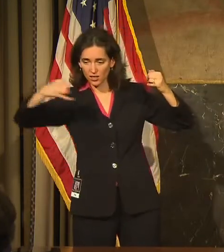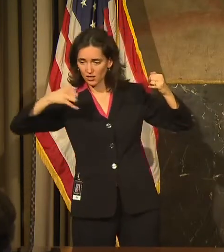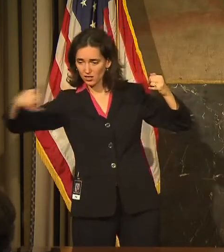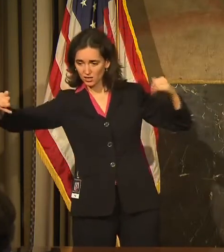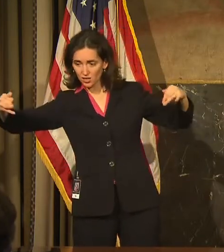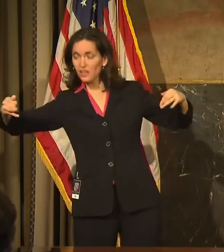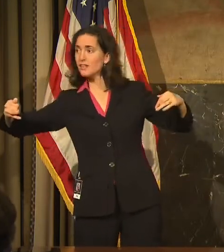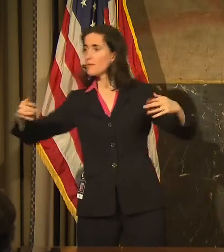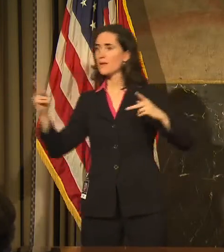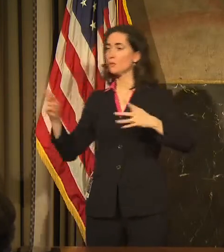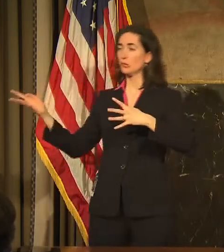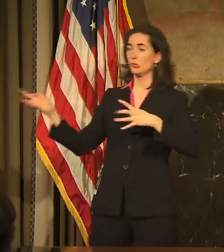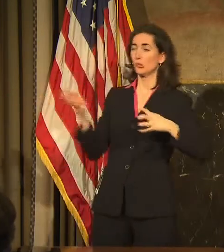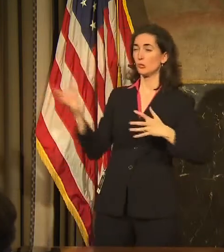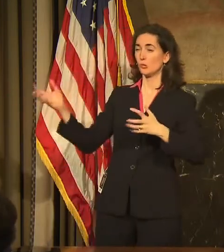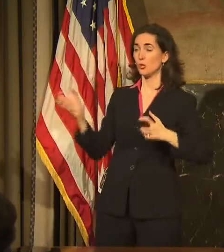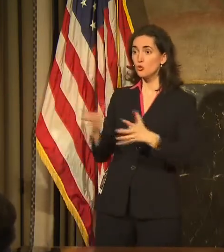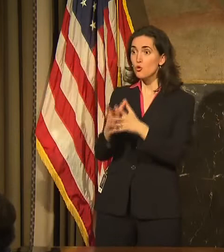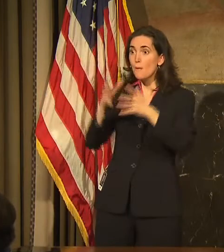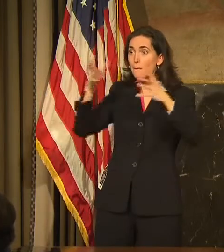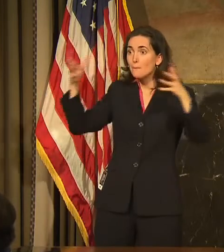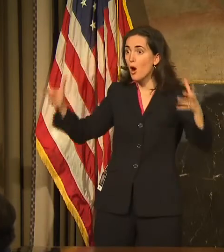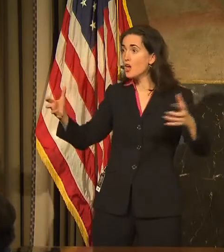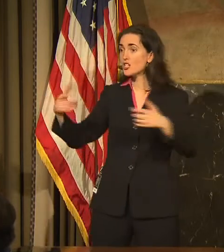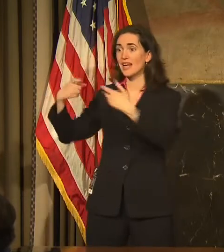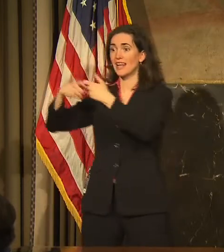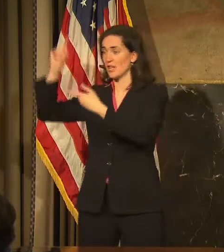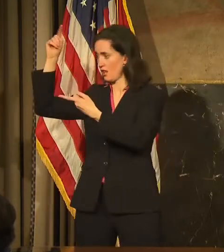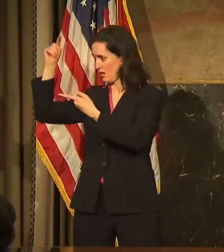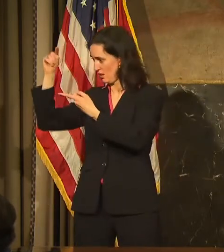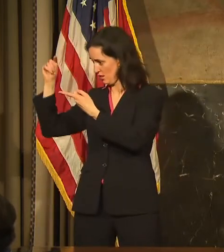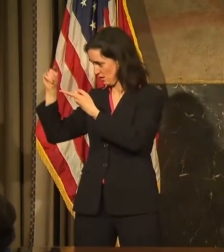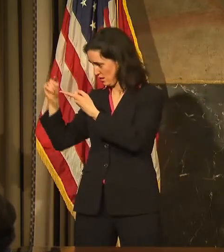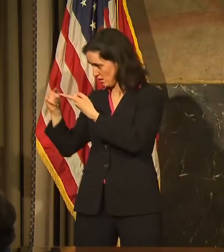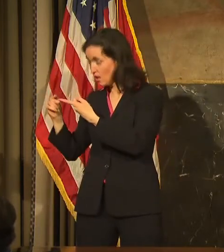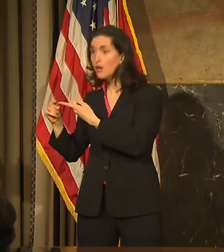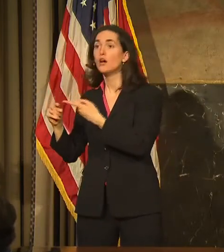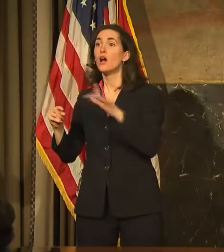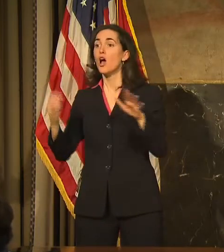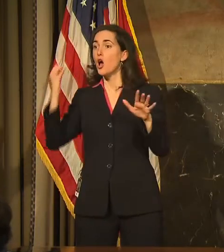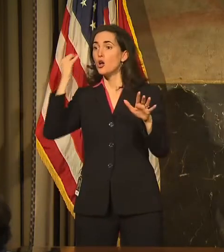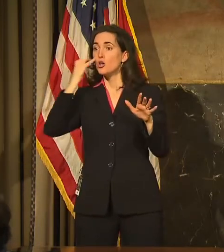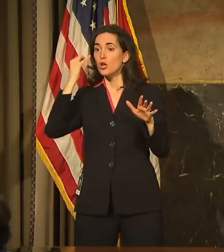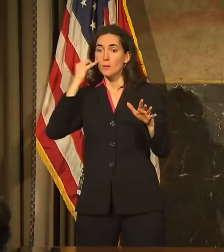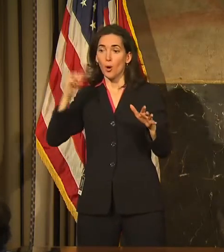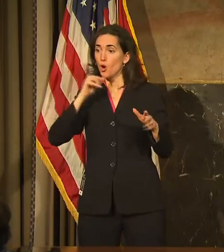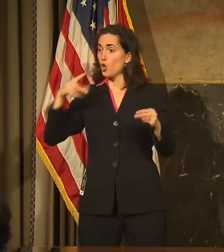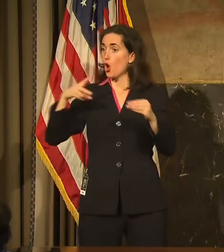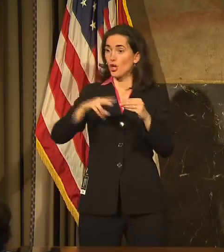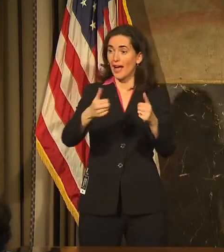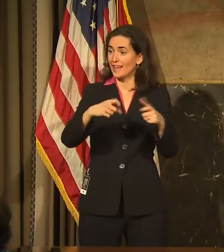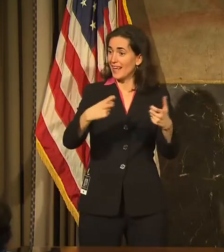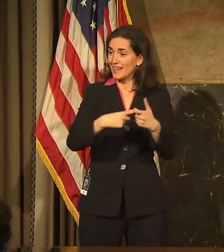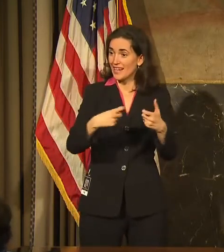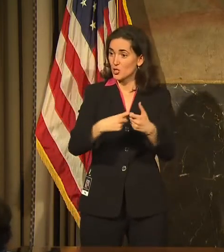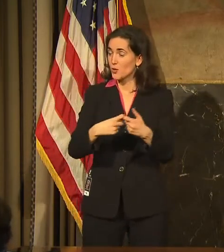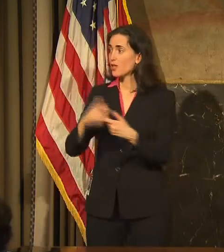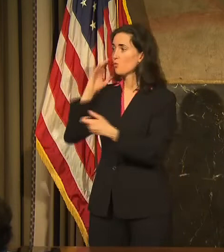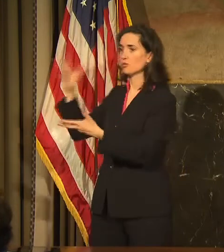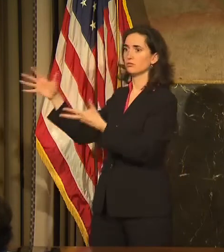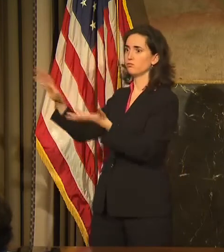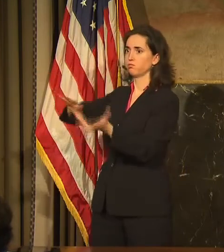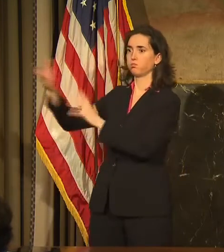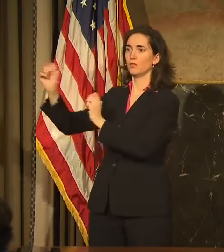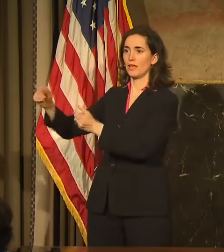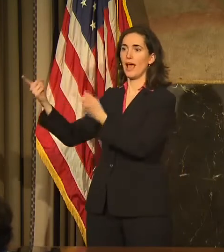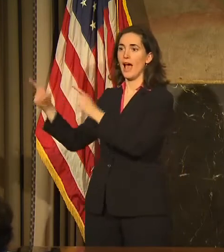it, they have to do these rolling blackouts in order to prevent catastrophic failure. And that's critically important, because